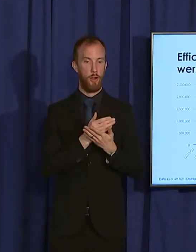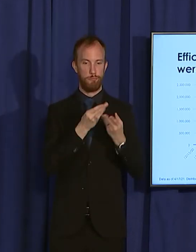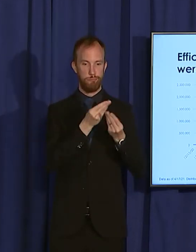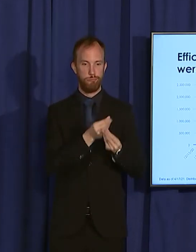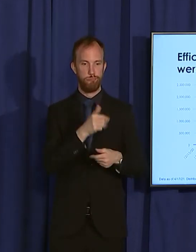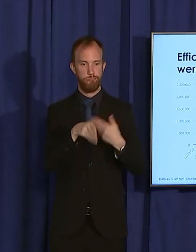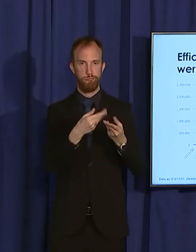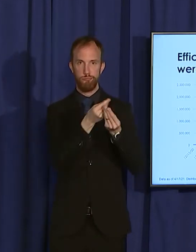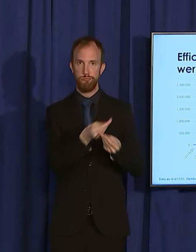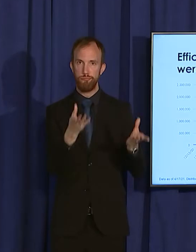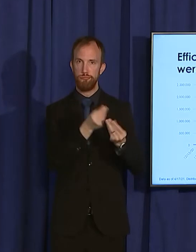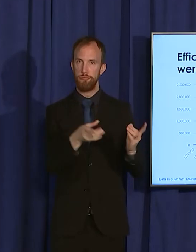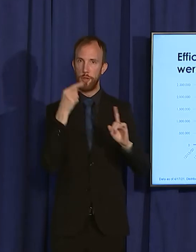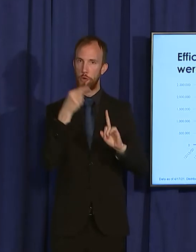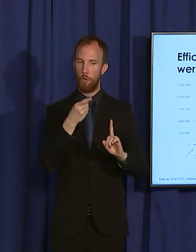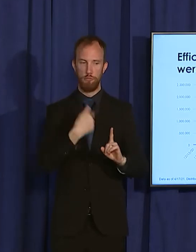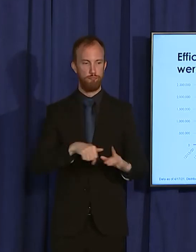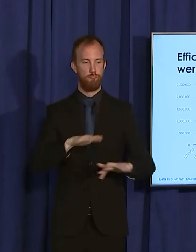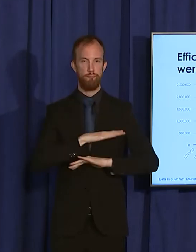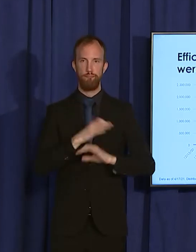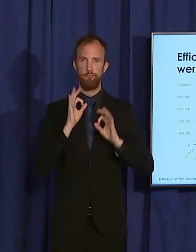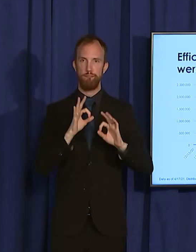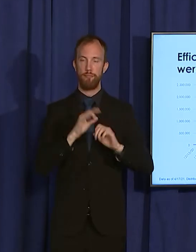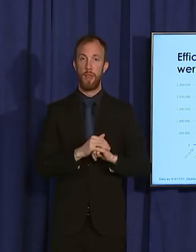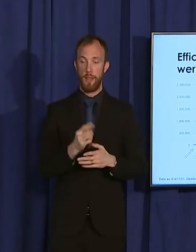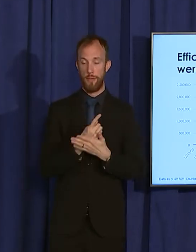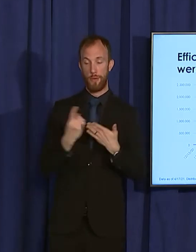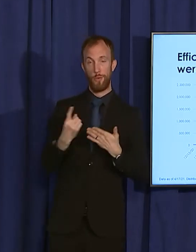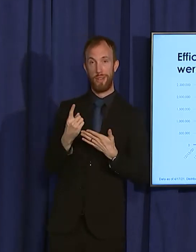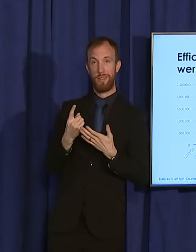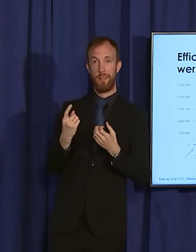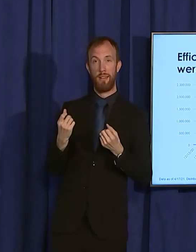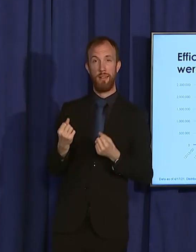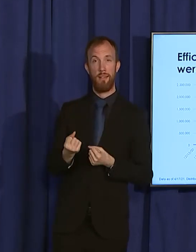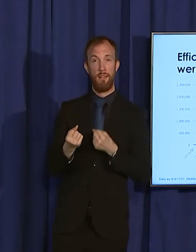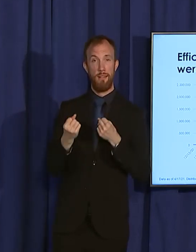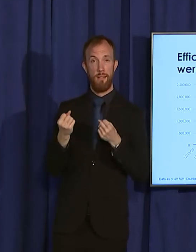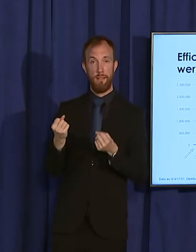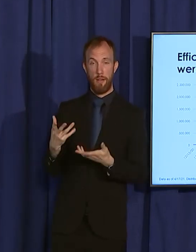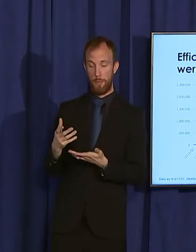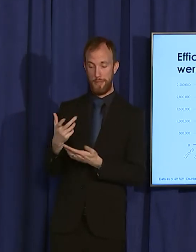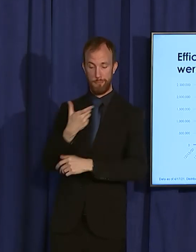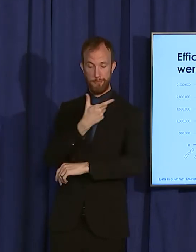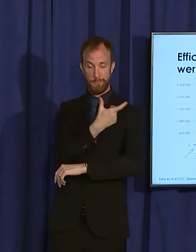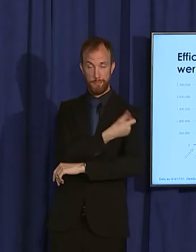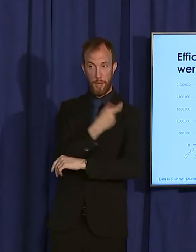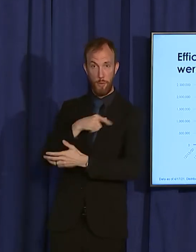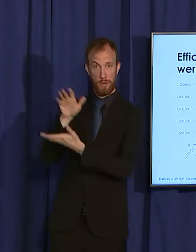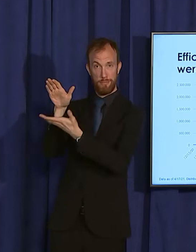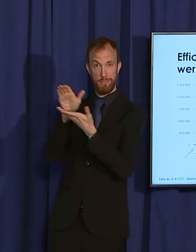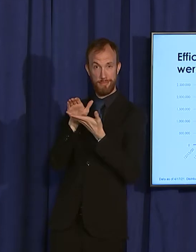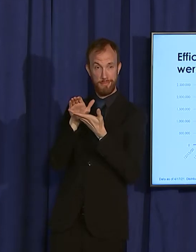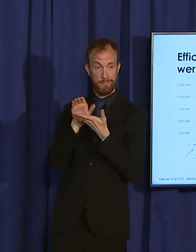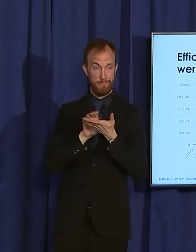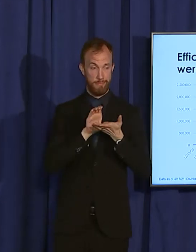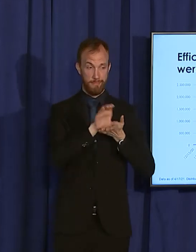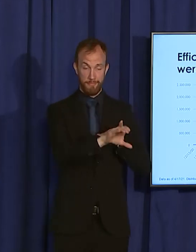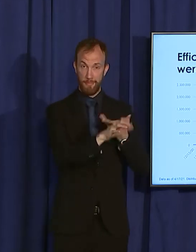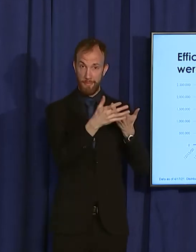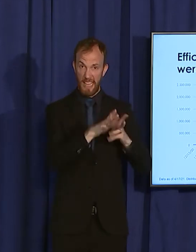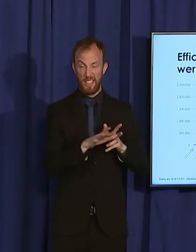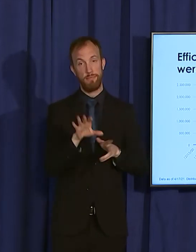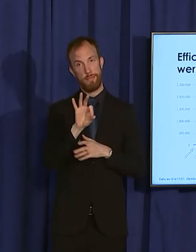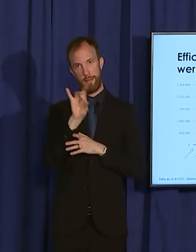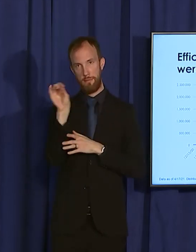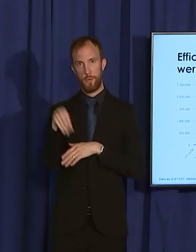in the city of Chicago. Last week, 98% of our allocated doses were distributed. We've met that goal